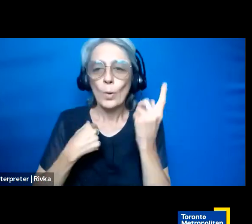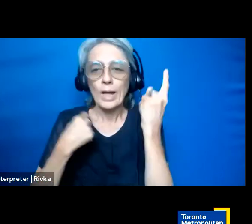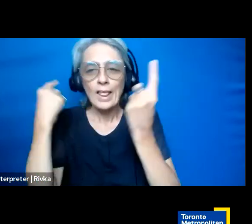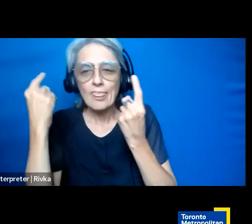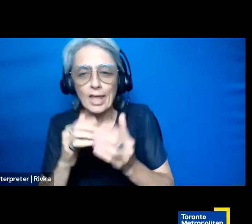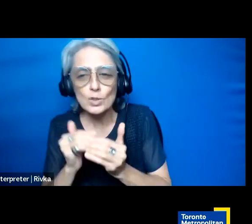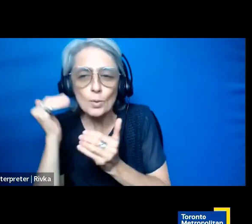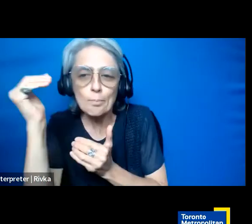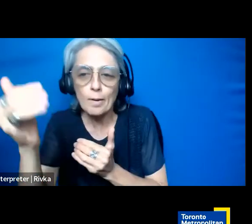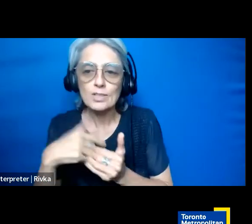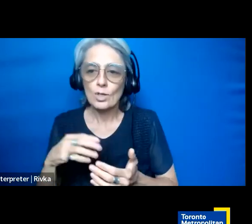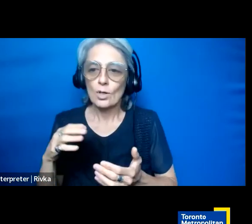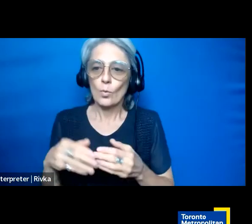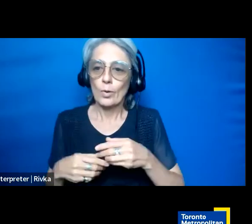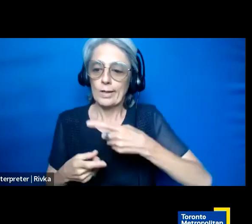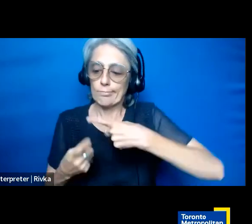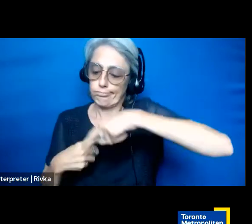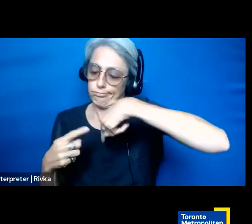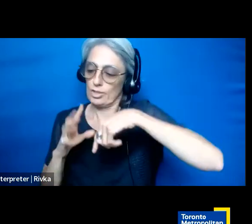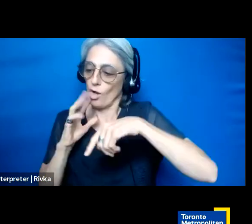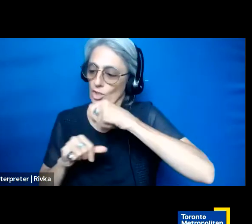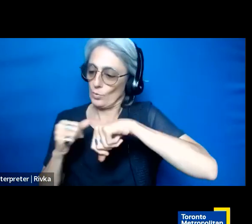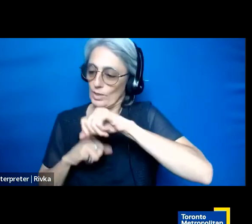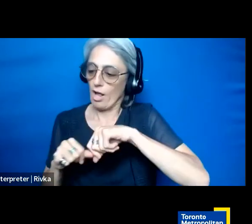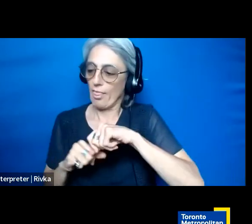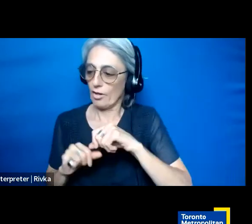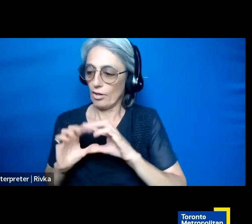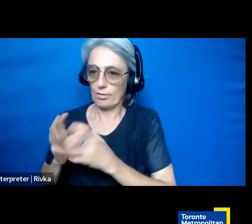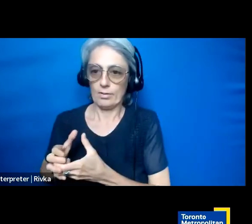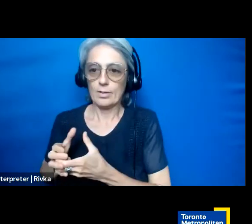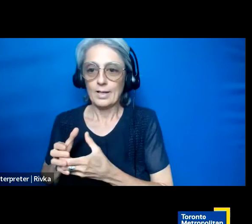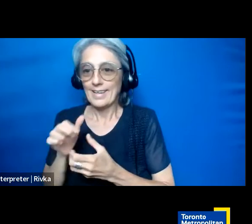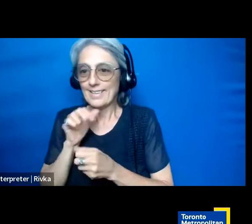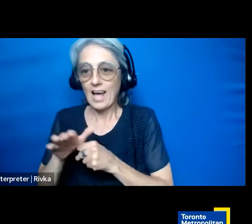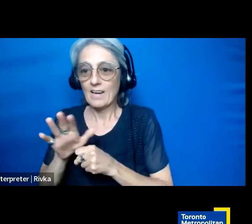and not enough to to real people.